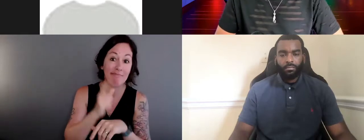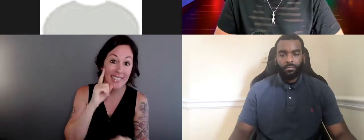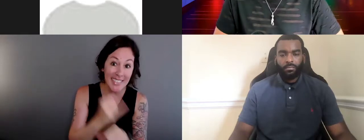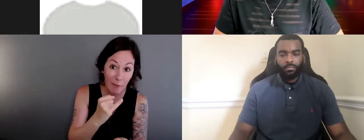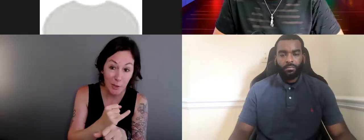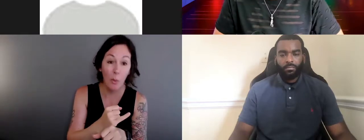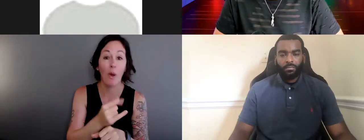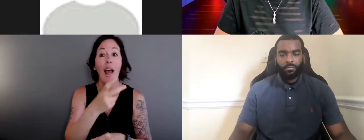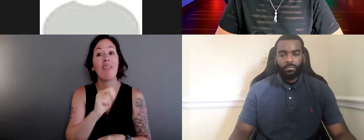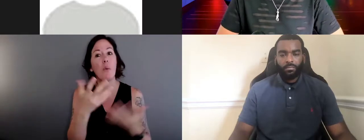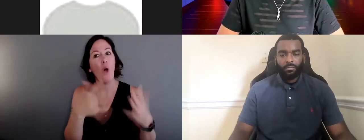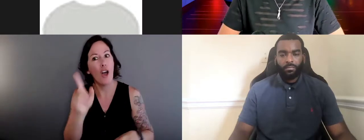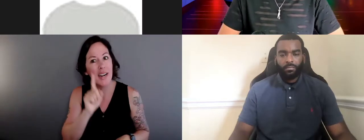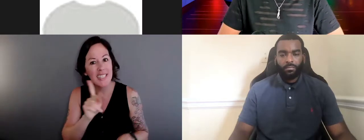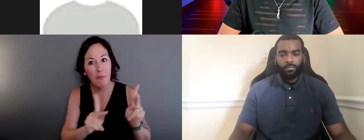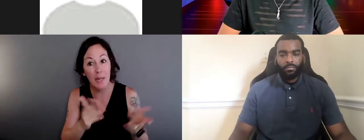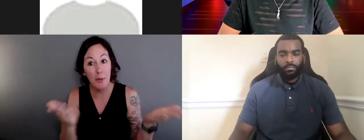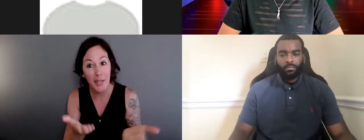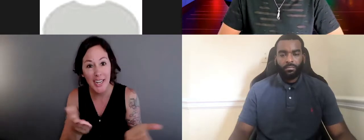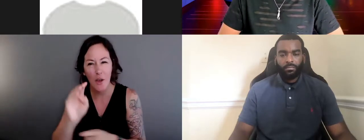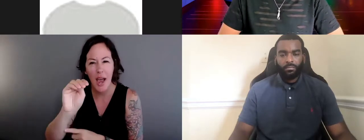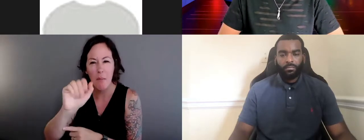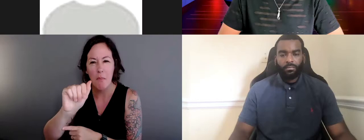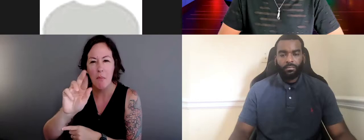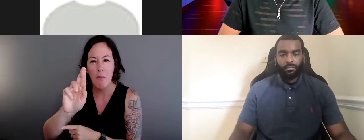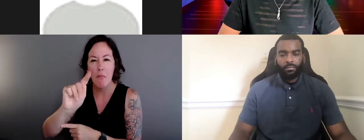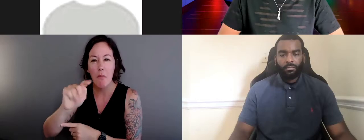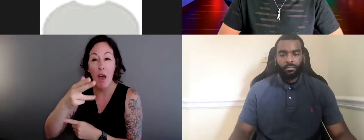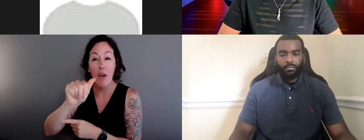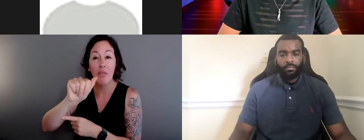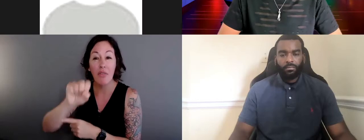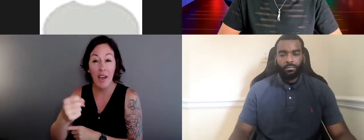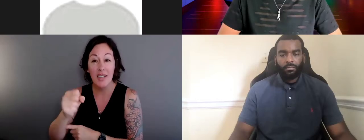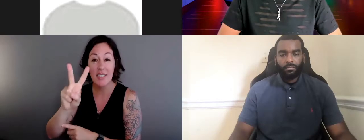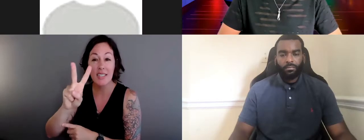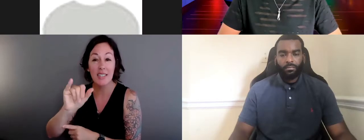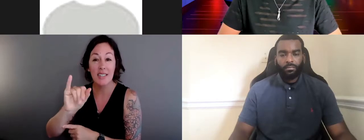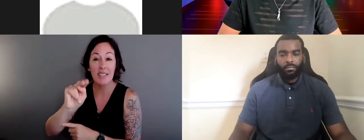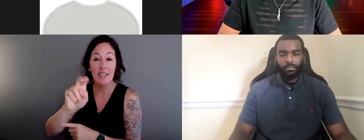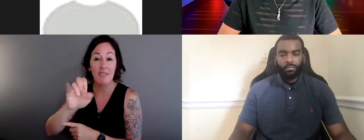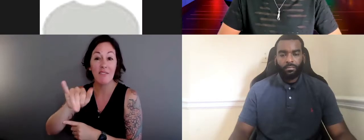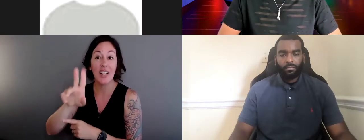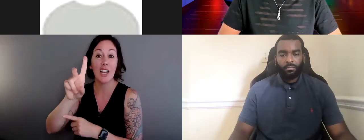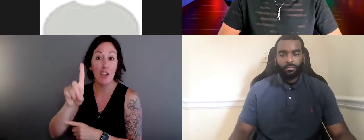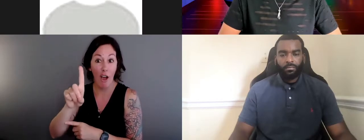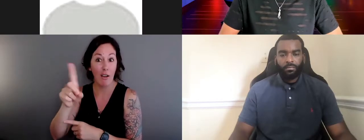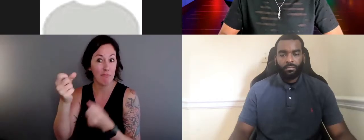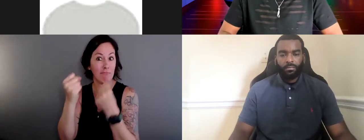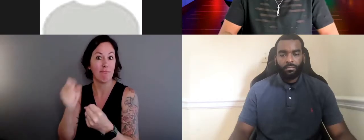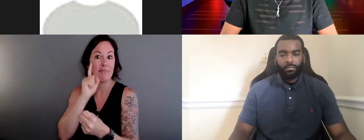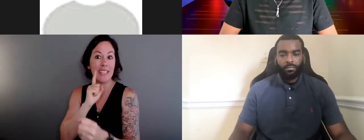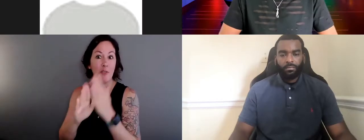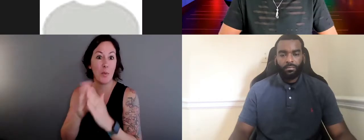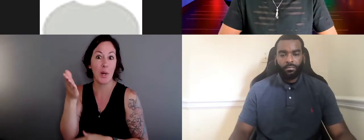American Sign Language. So it originated in France, and French deaf people came over here and